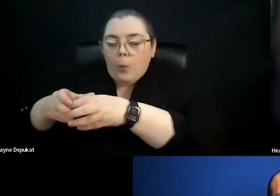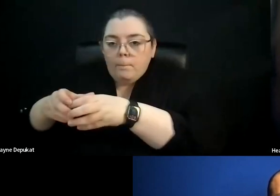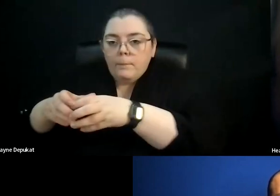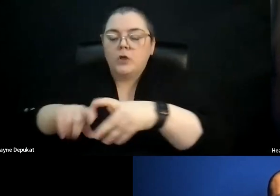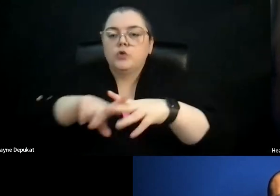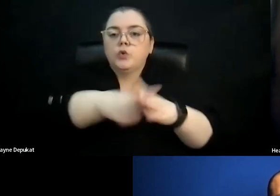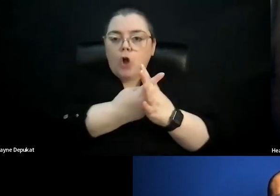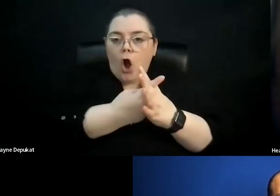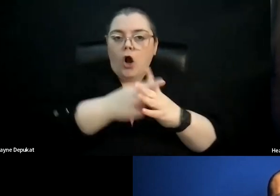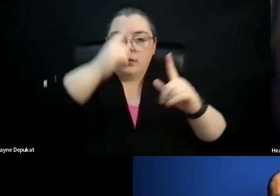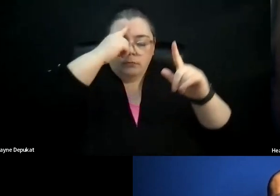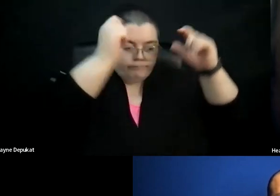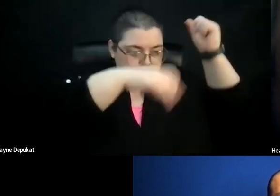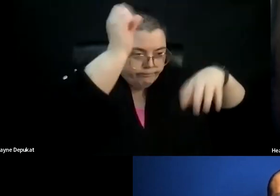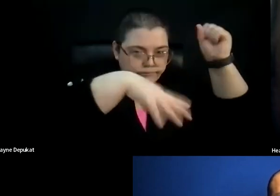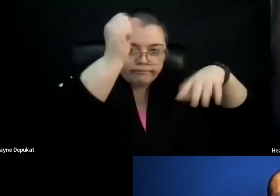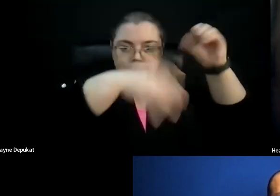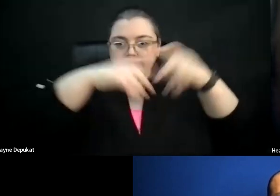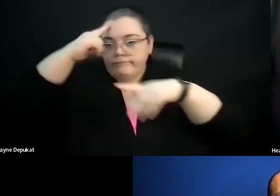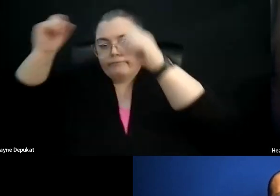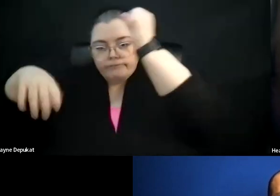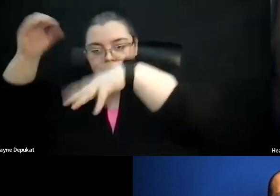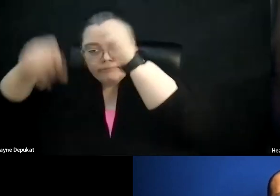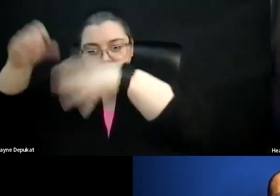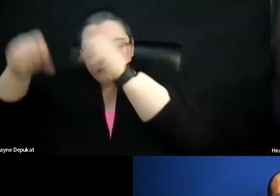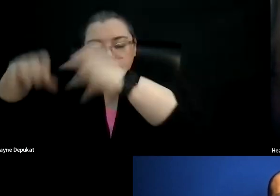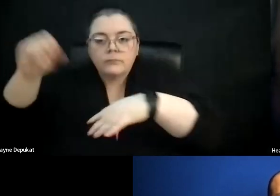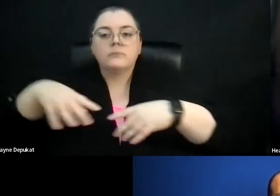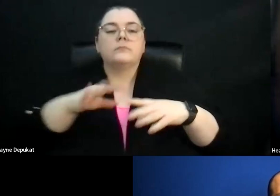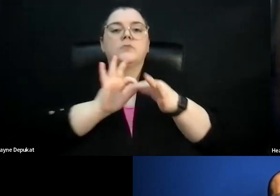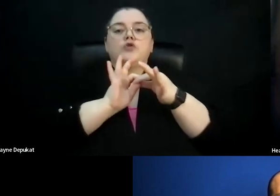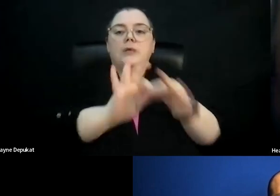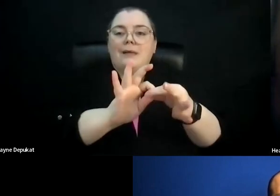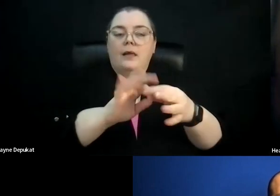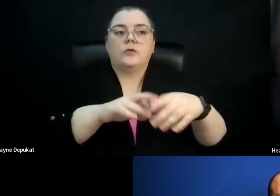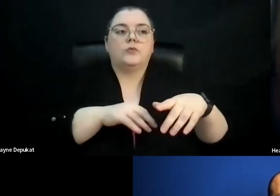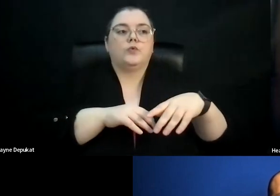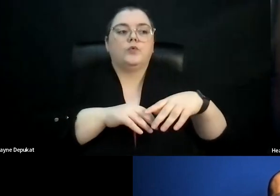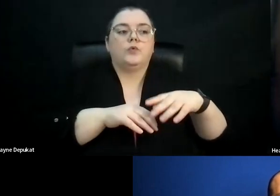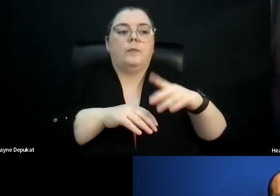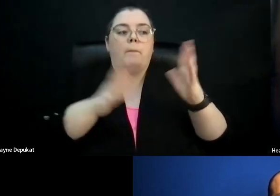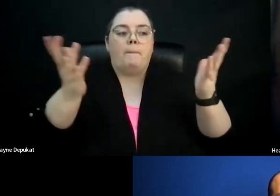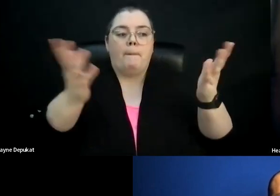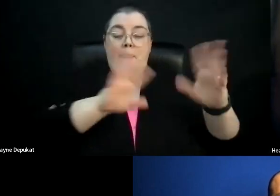on both the same topics, but 2 different groups in terms of brainstorming. And